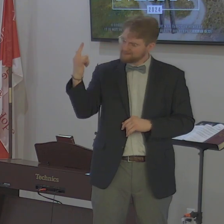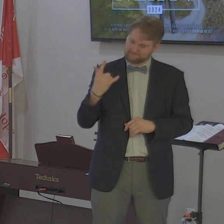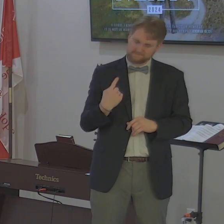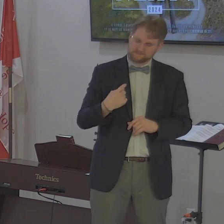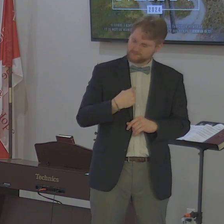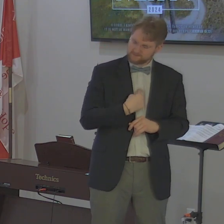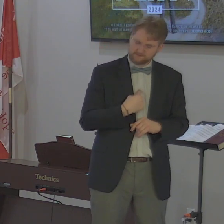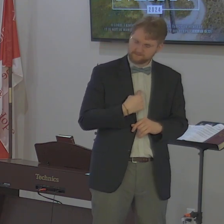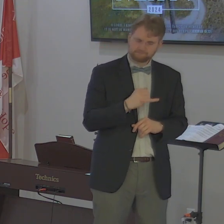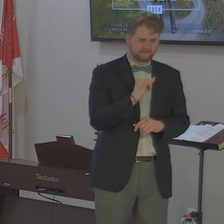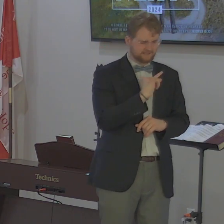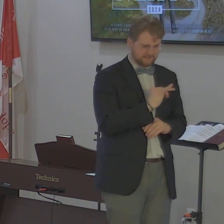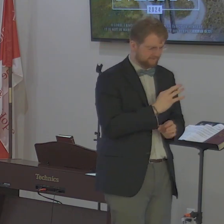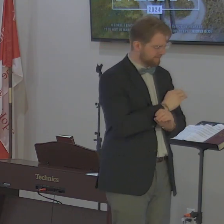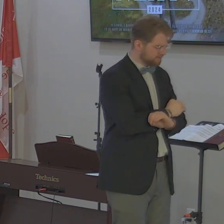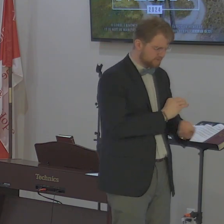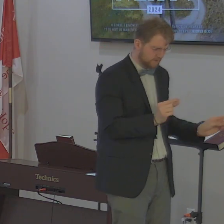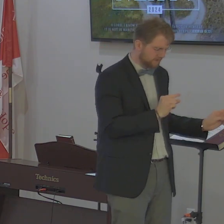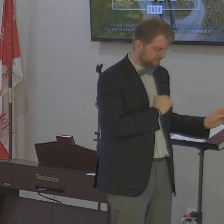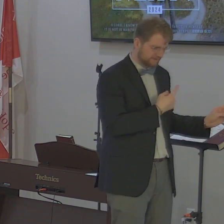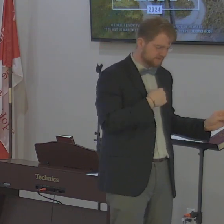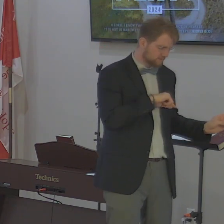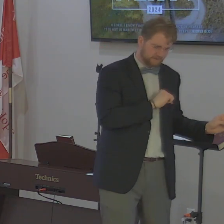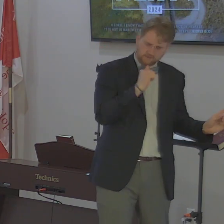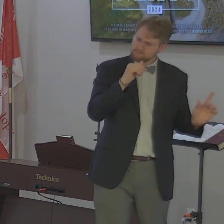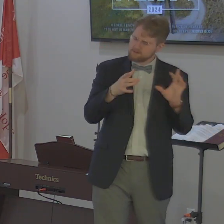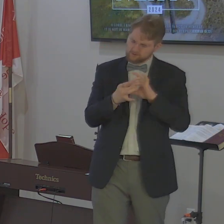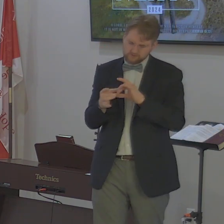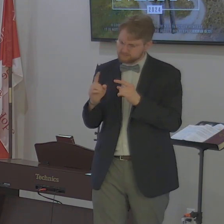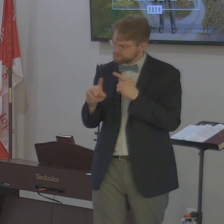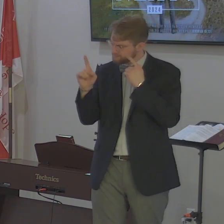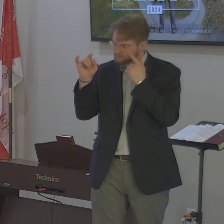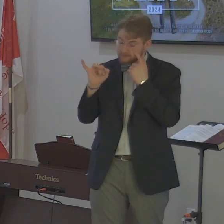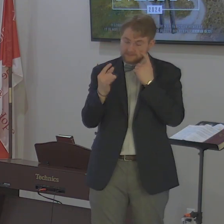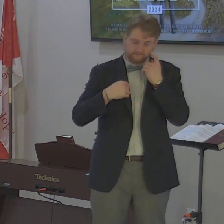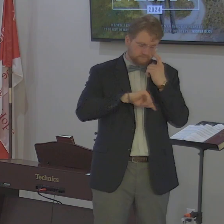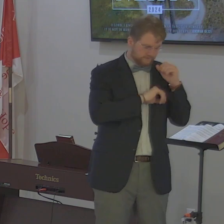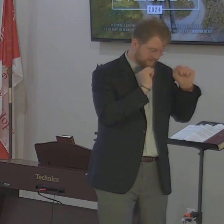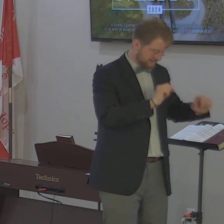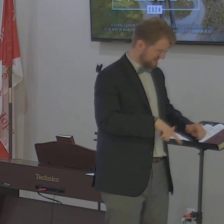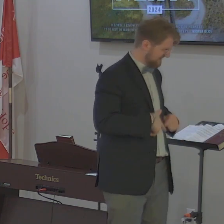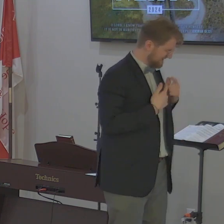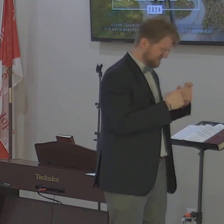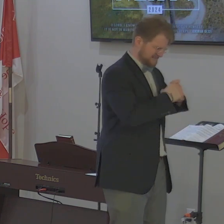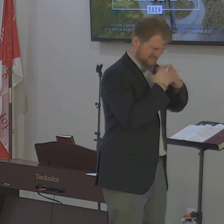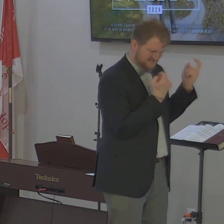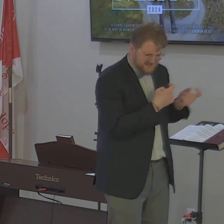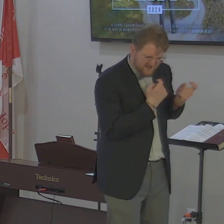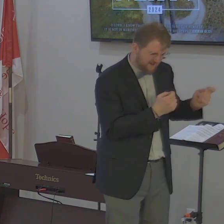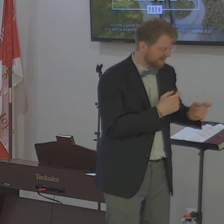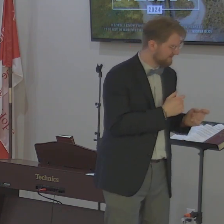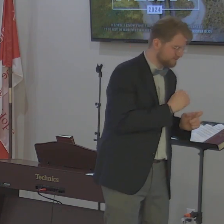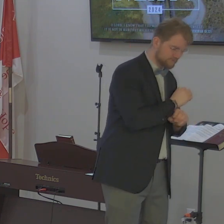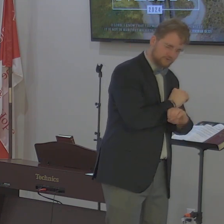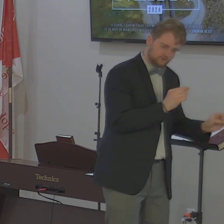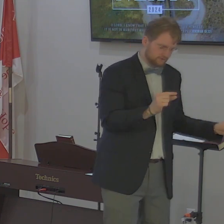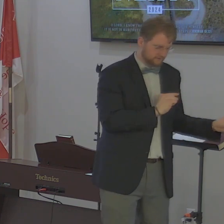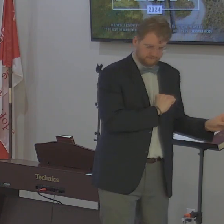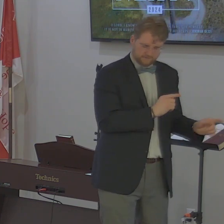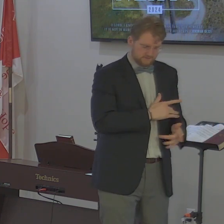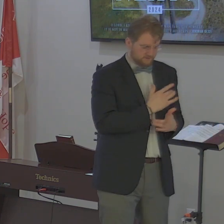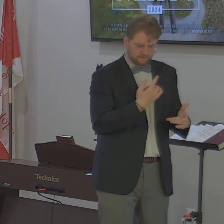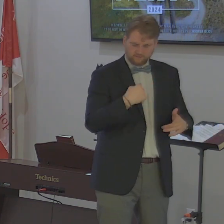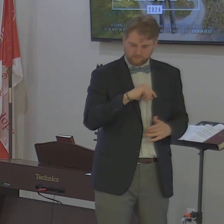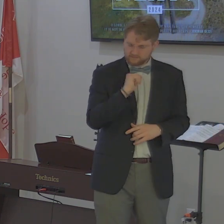If there's no conviction, then we're not yours. If we can live a life of sin and there's no prodding in our heart, we're not